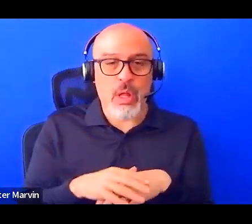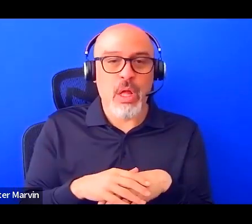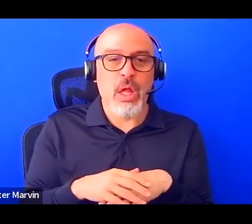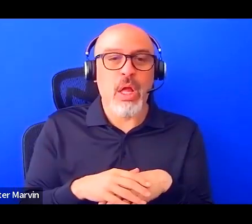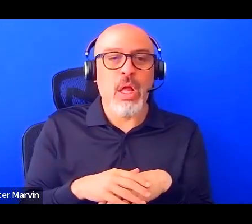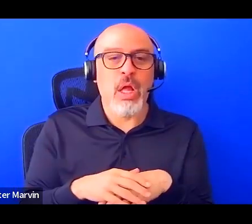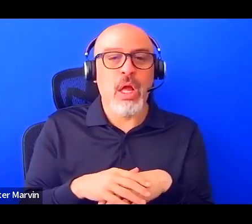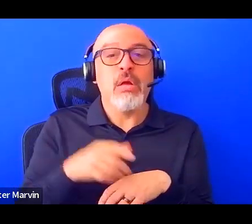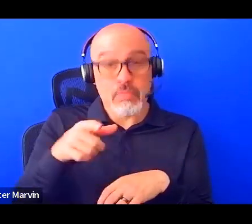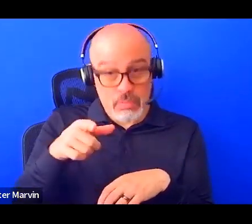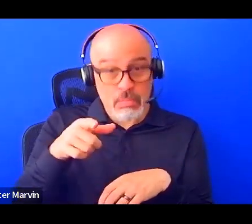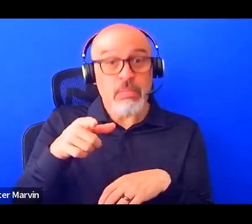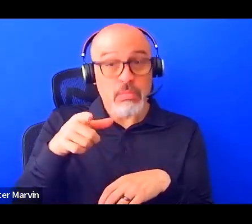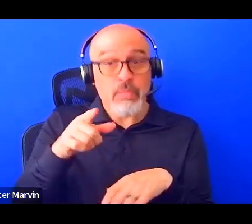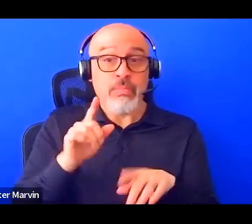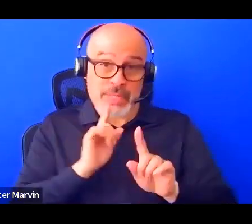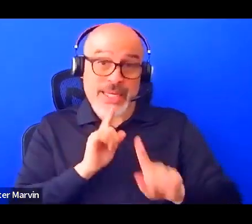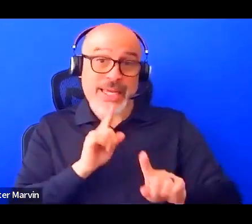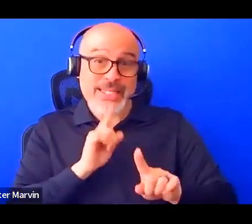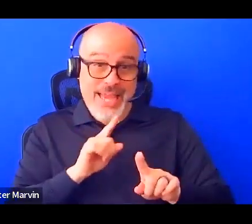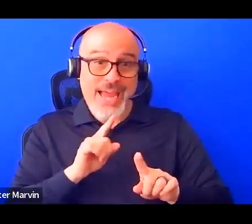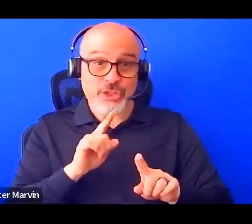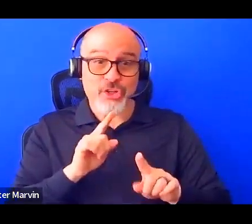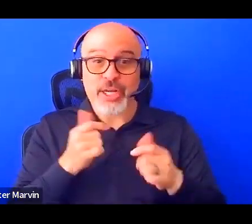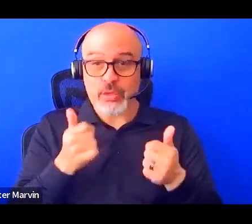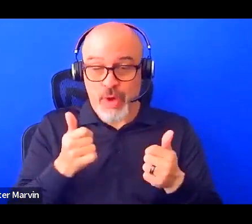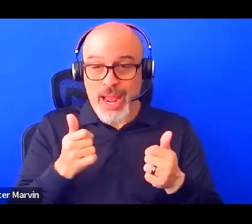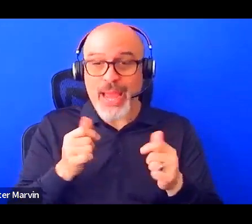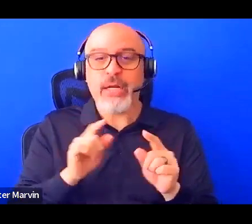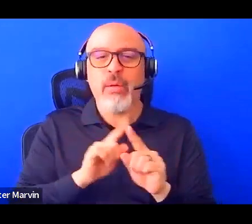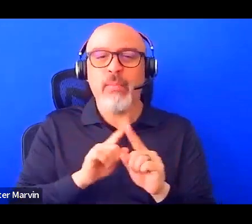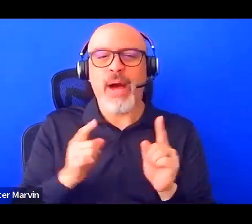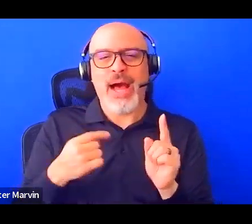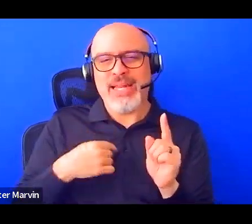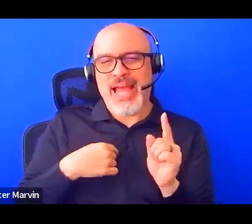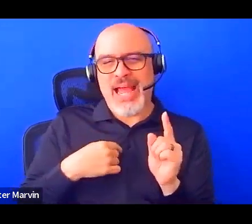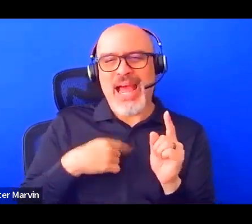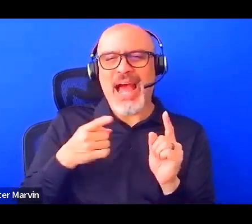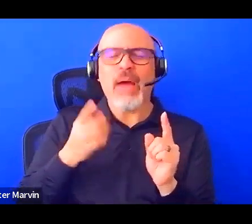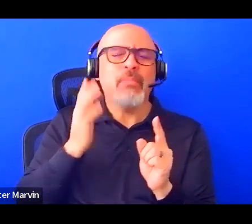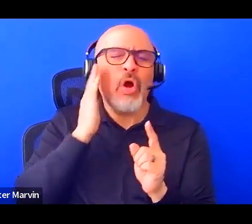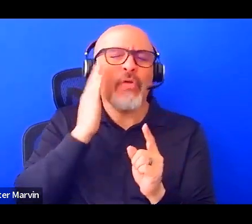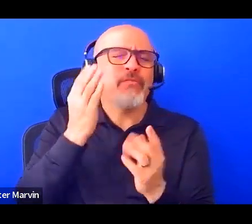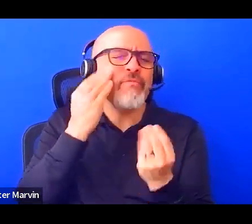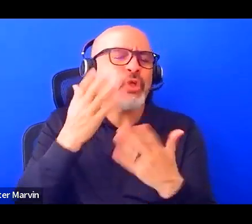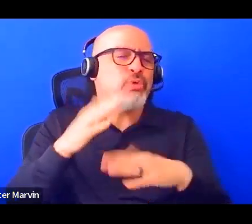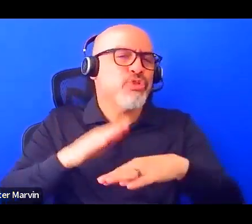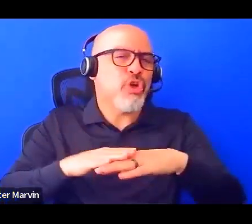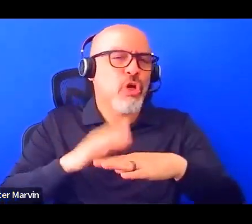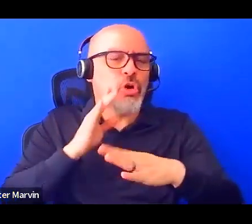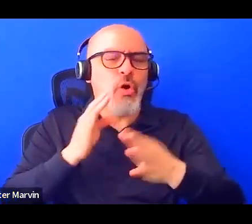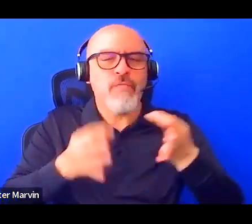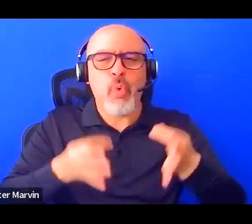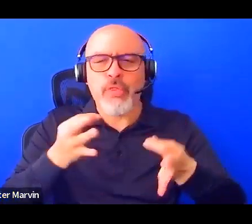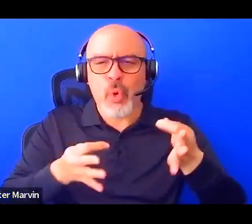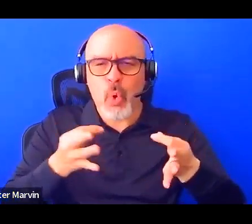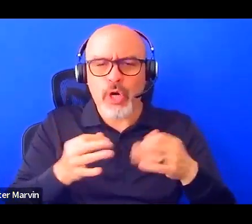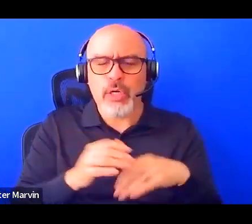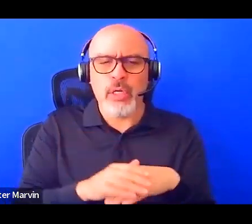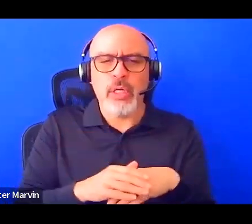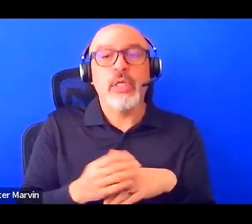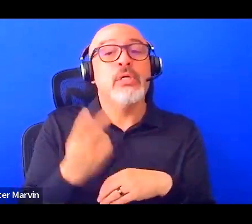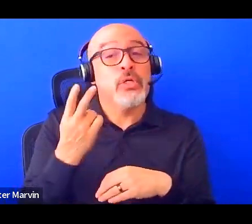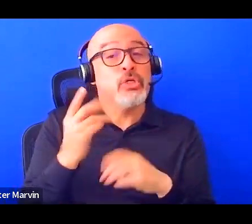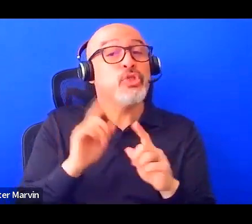Bert's answering his questions, but I'm just, future reference for as far as this court goes, and you as a judge, there are two